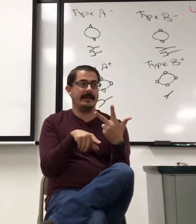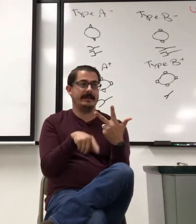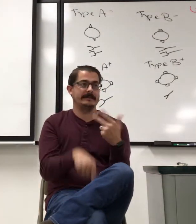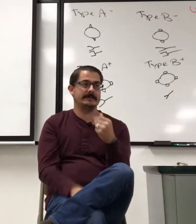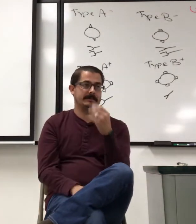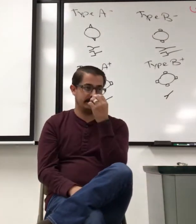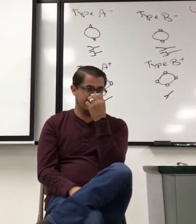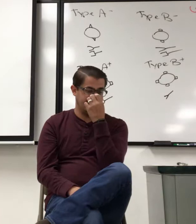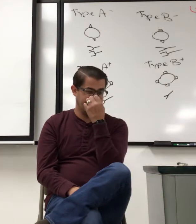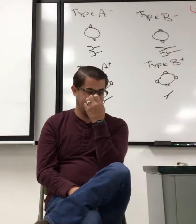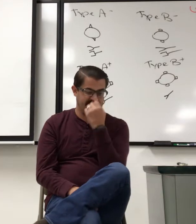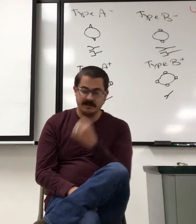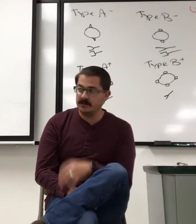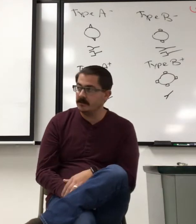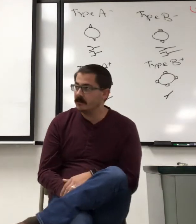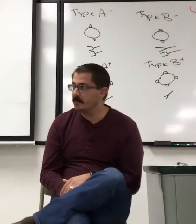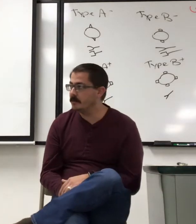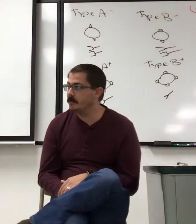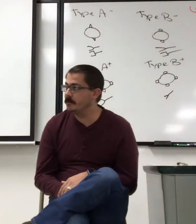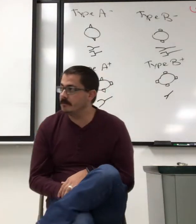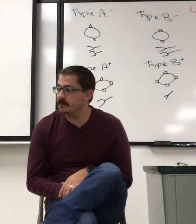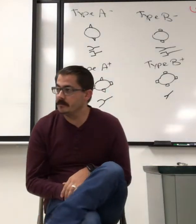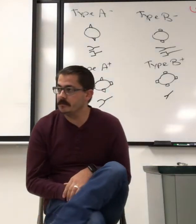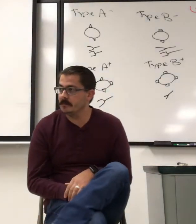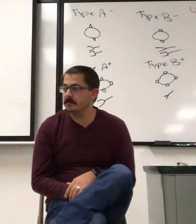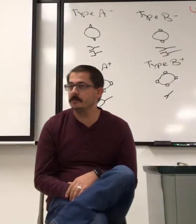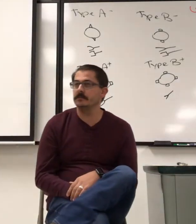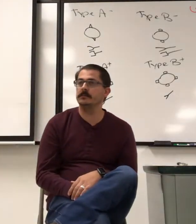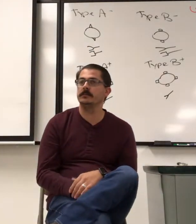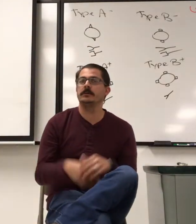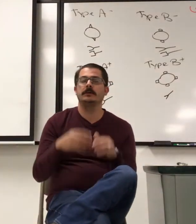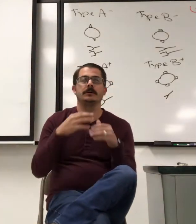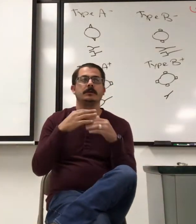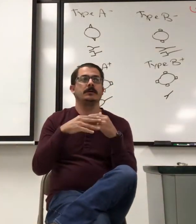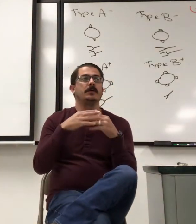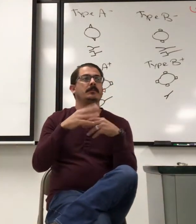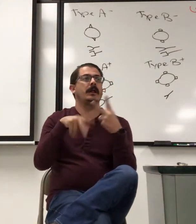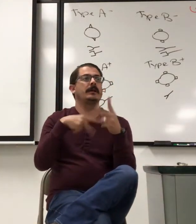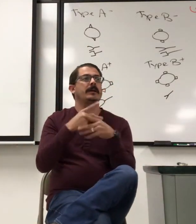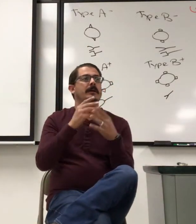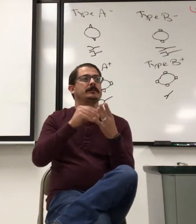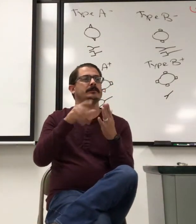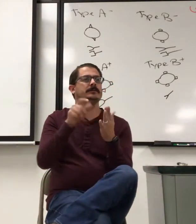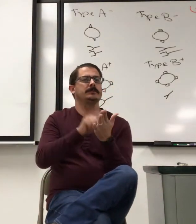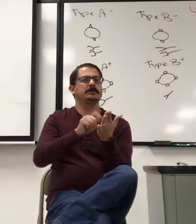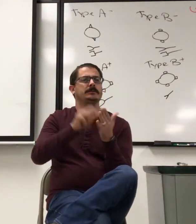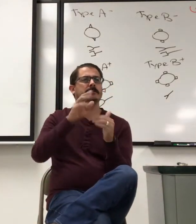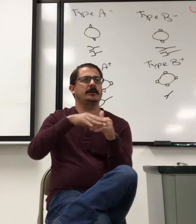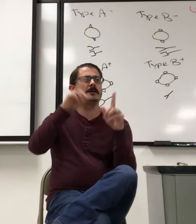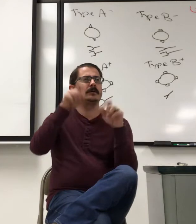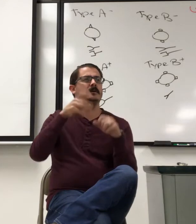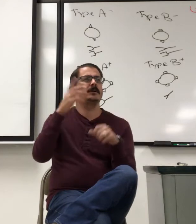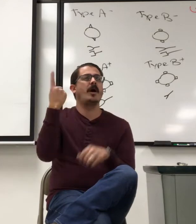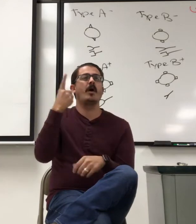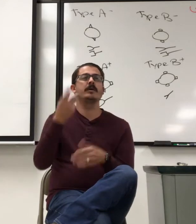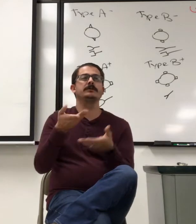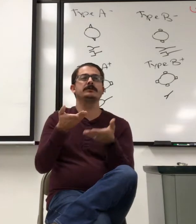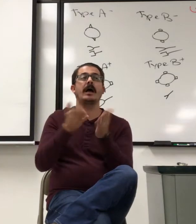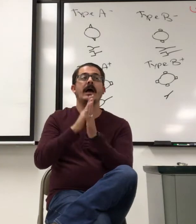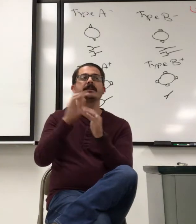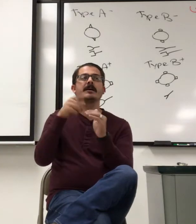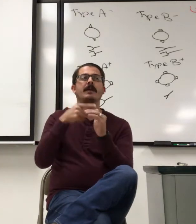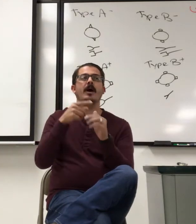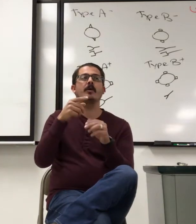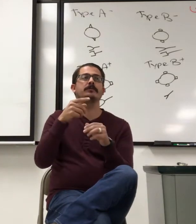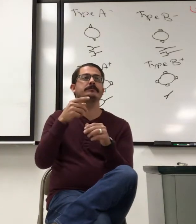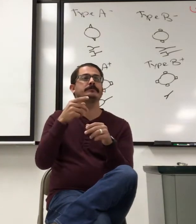clear. A lot of times students write about this on exams, and I always ask about the universal recipient. And you just say,